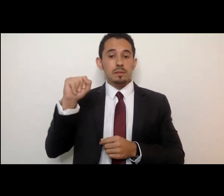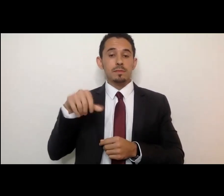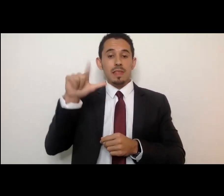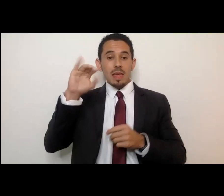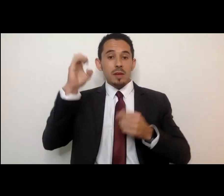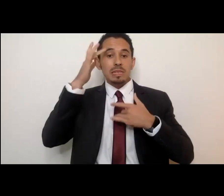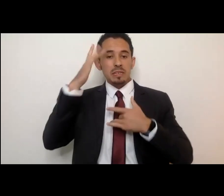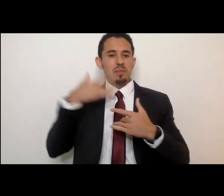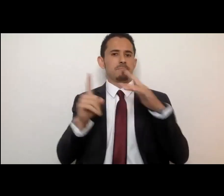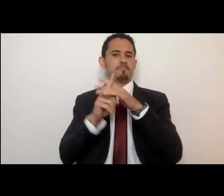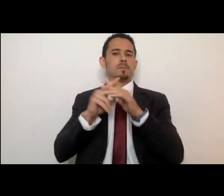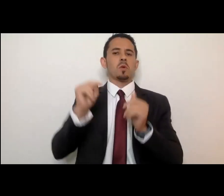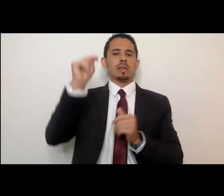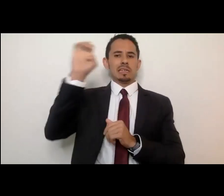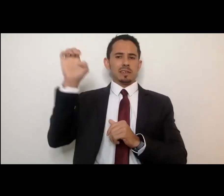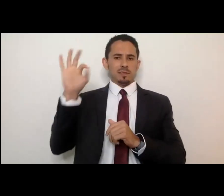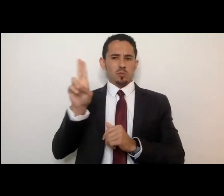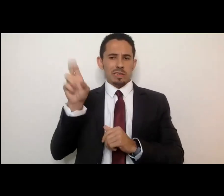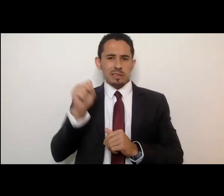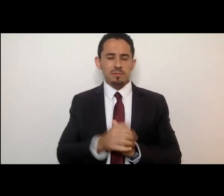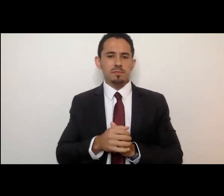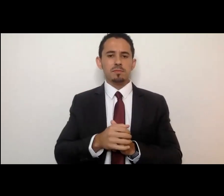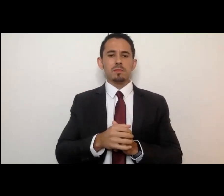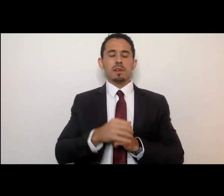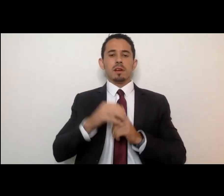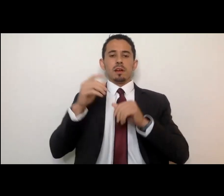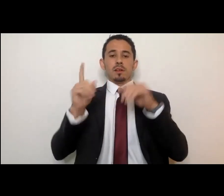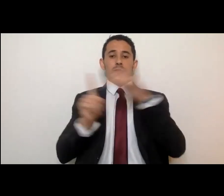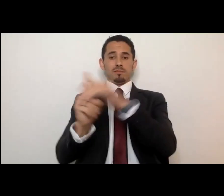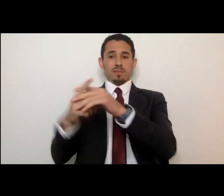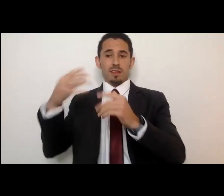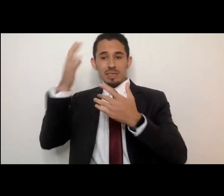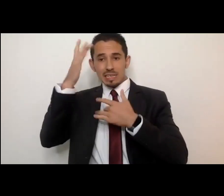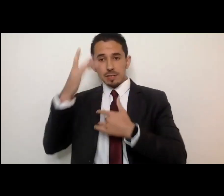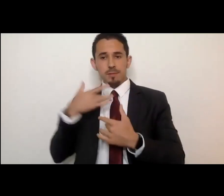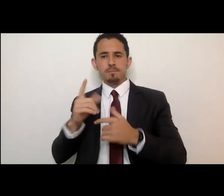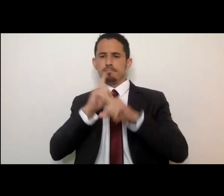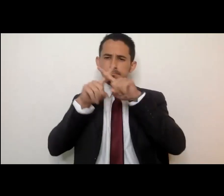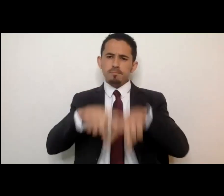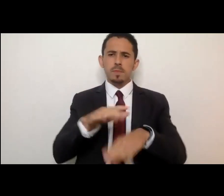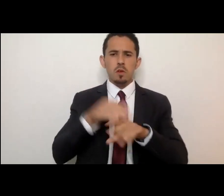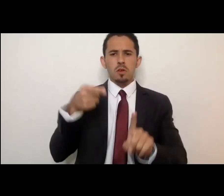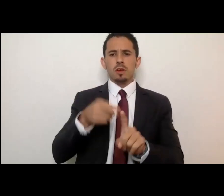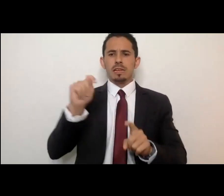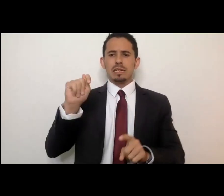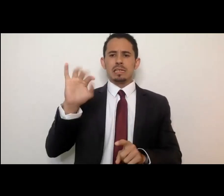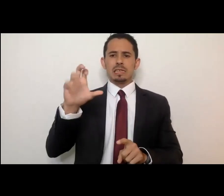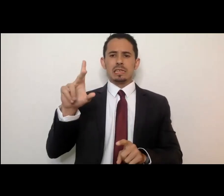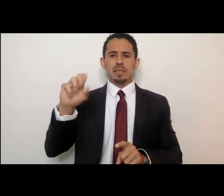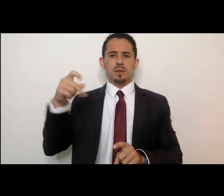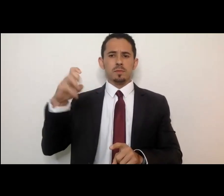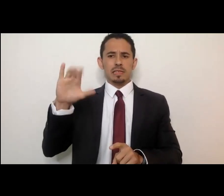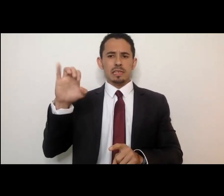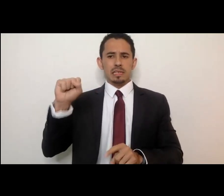for anaplasmosis, babesiosis, usually in the Northeast. And these incidences of disease